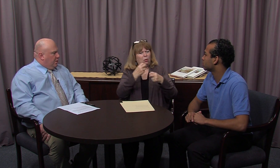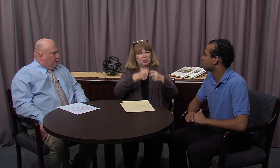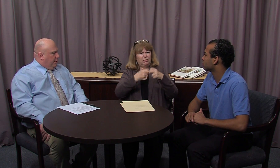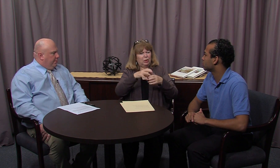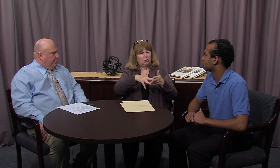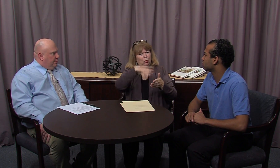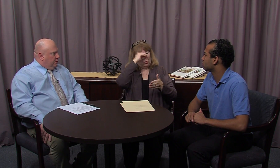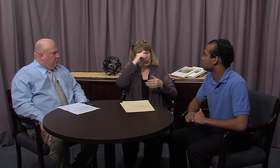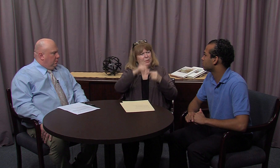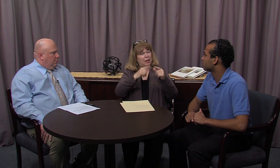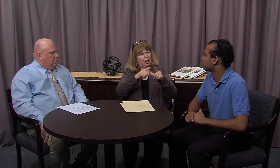learn?